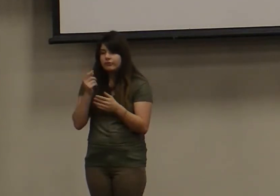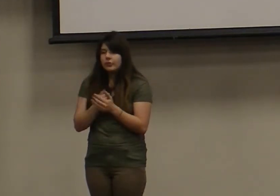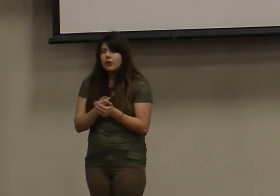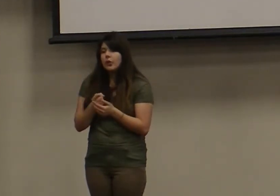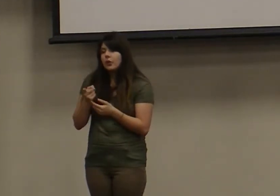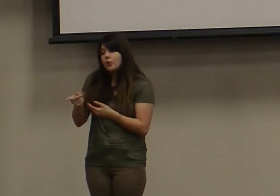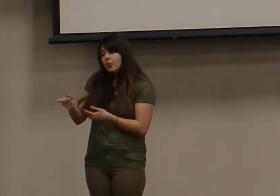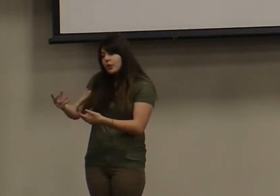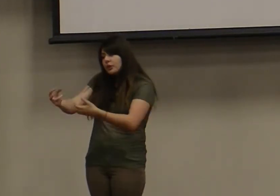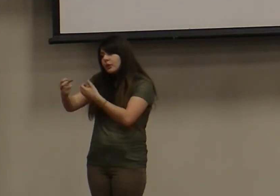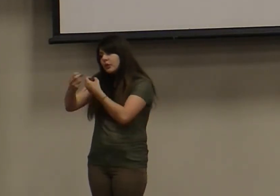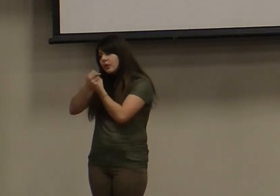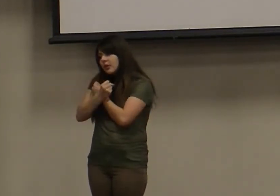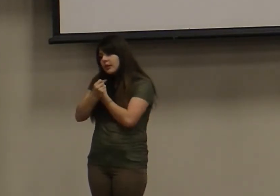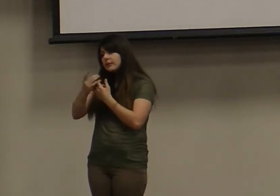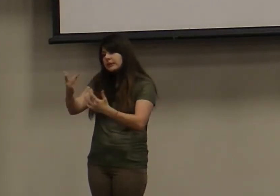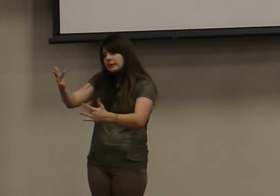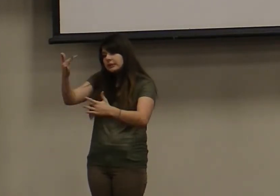love is sick.